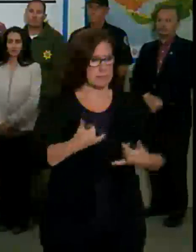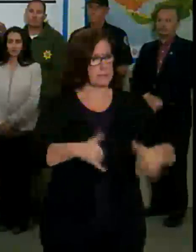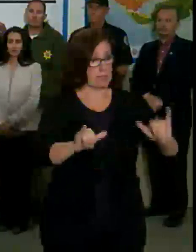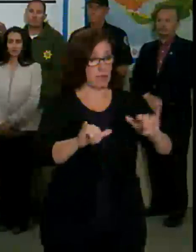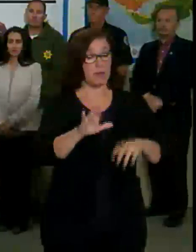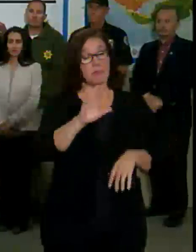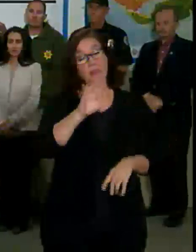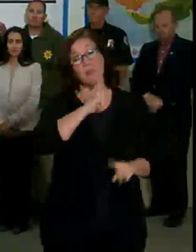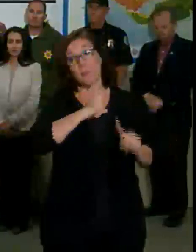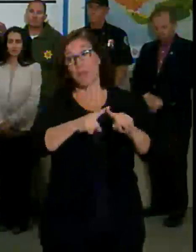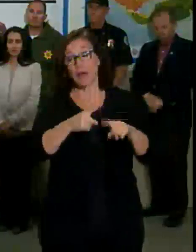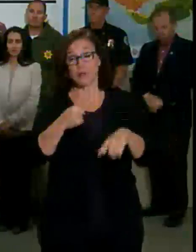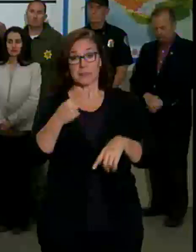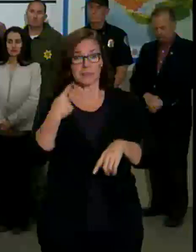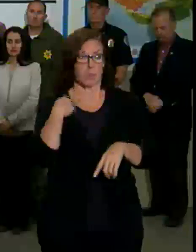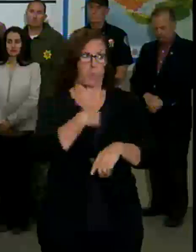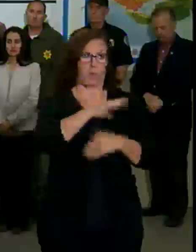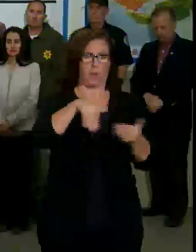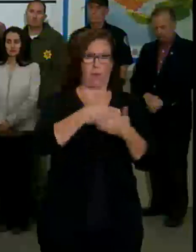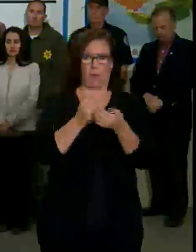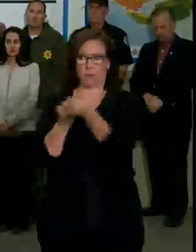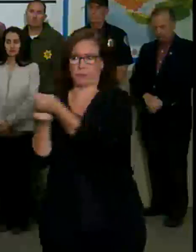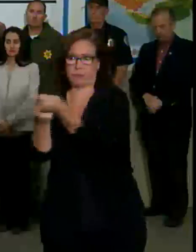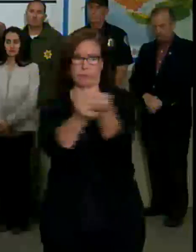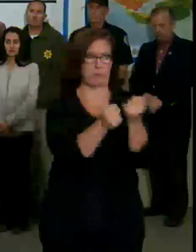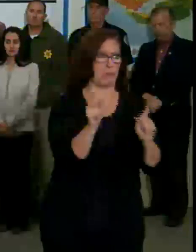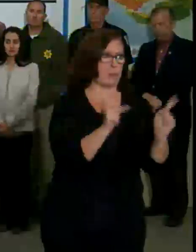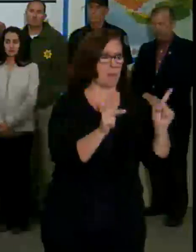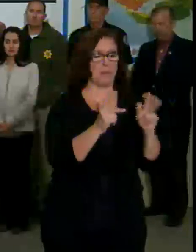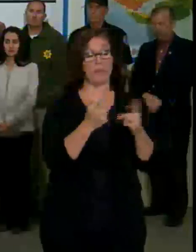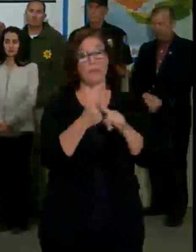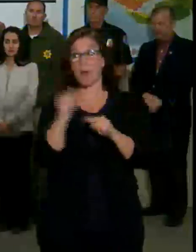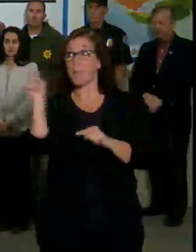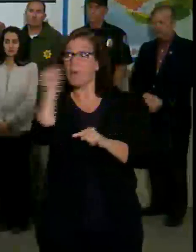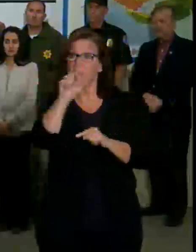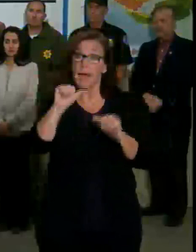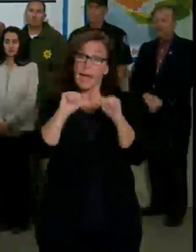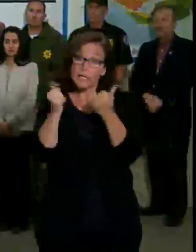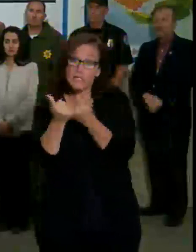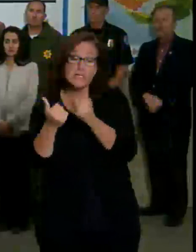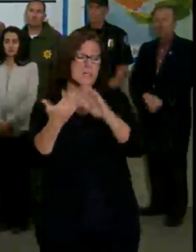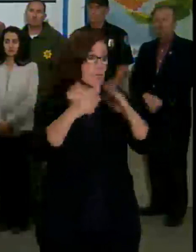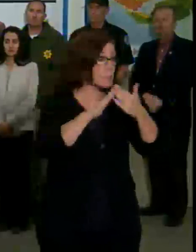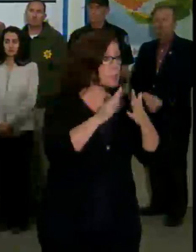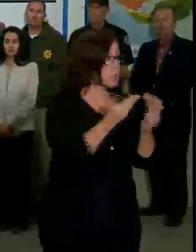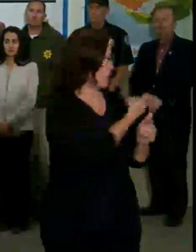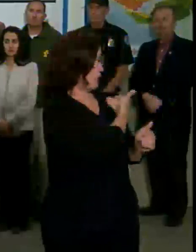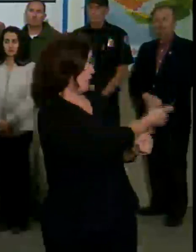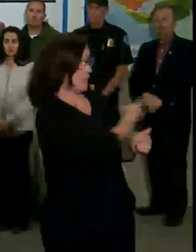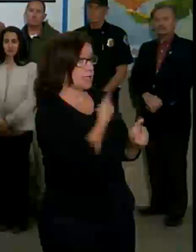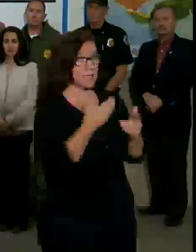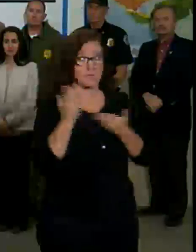support for everybody involved from every agency that's represented behind me.